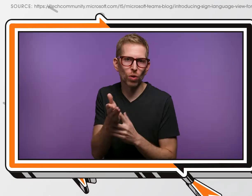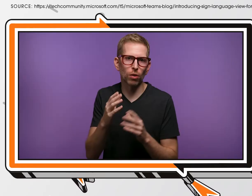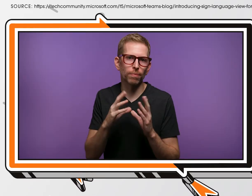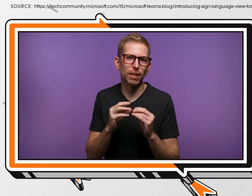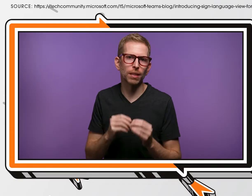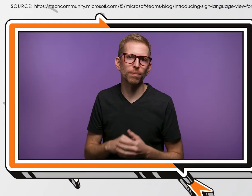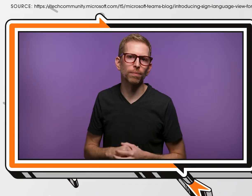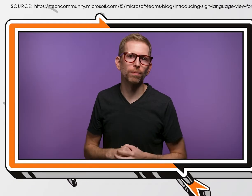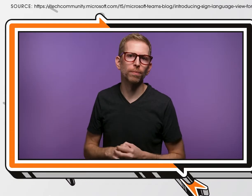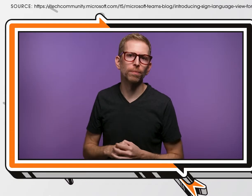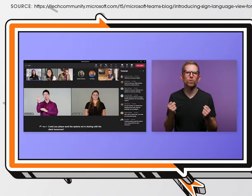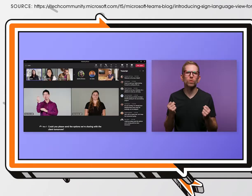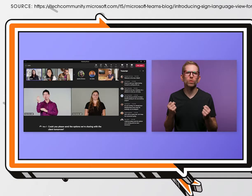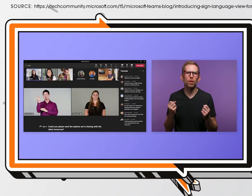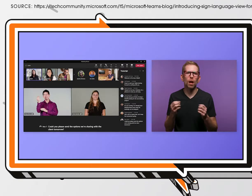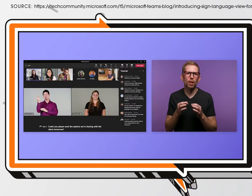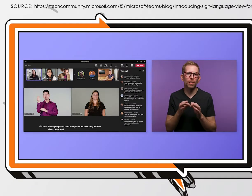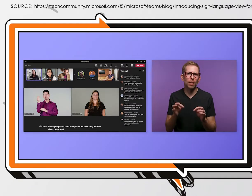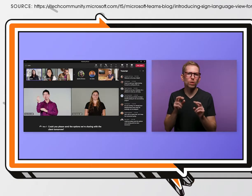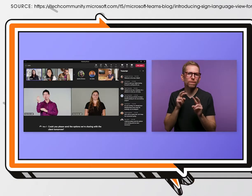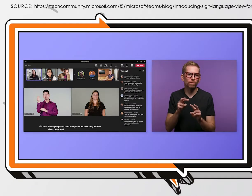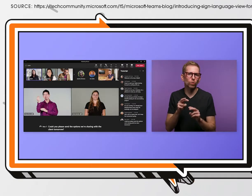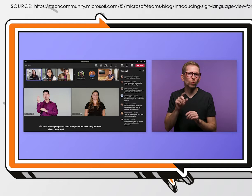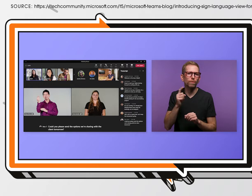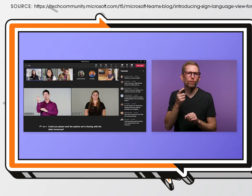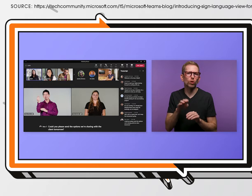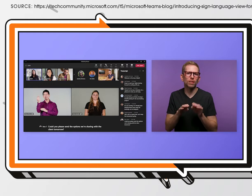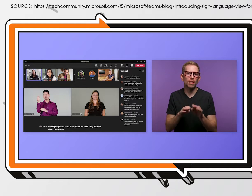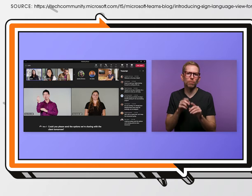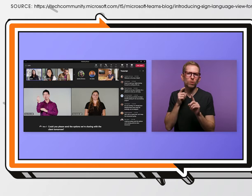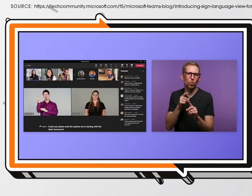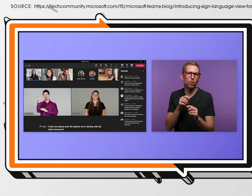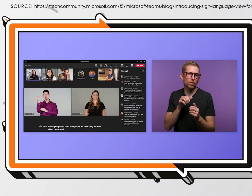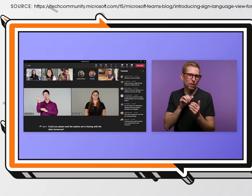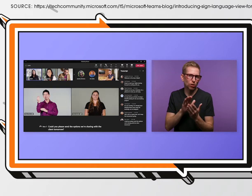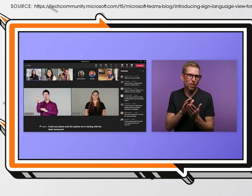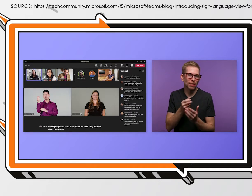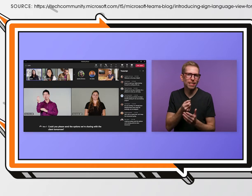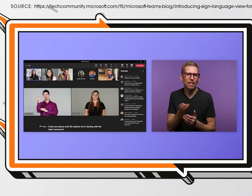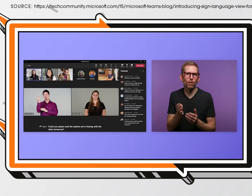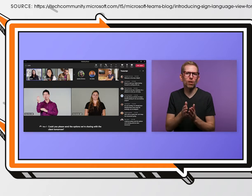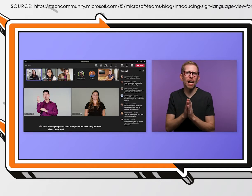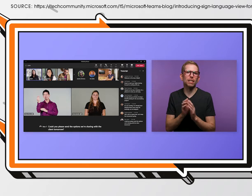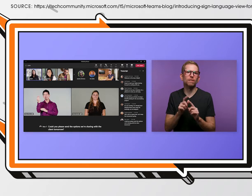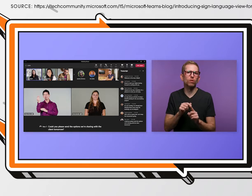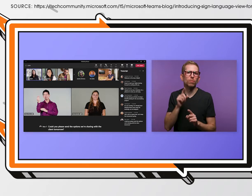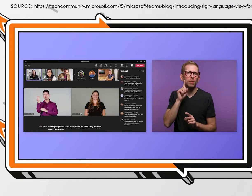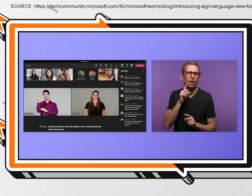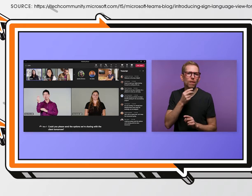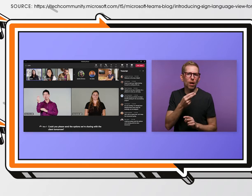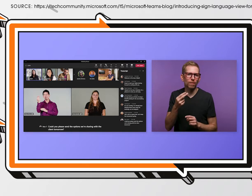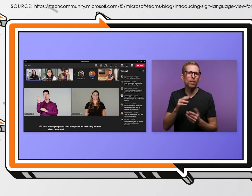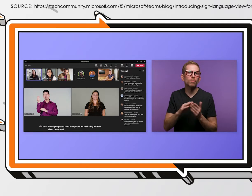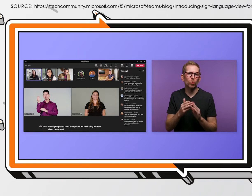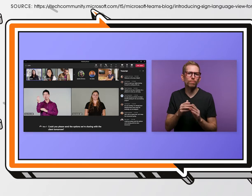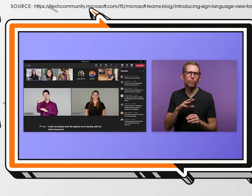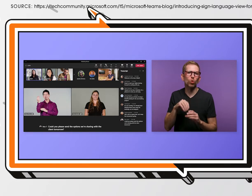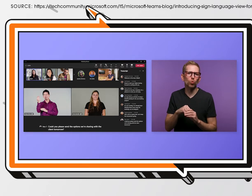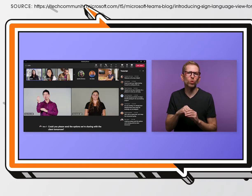use the Accessibility tab to assign external individuals to the interpreter position. You'll also be able to easily toggle both live captions and